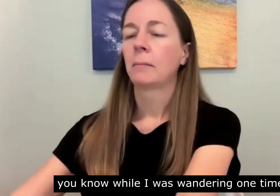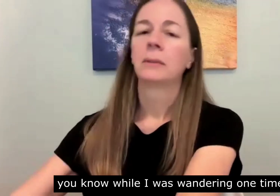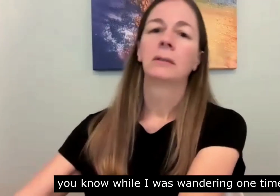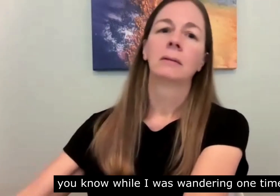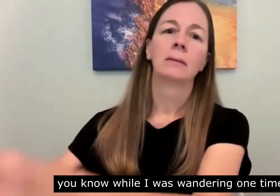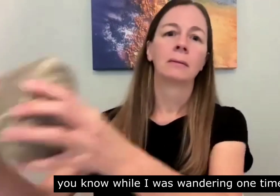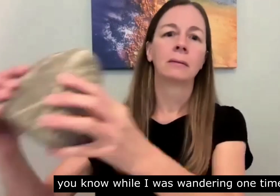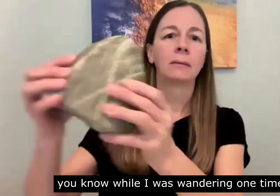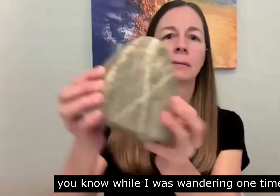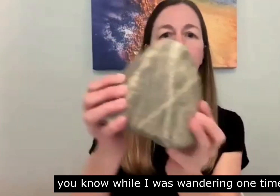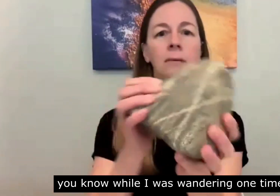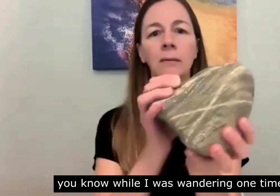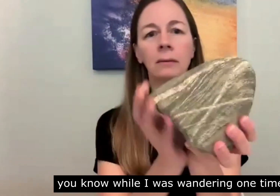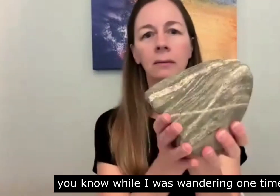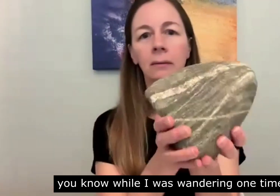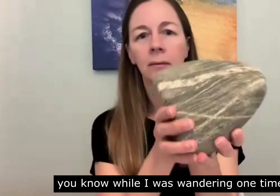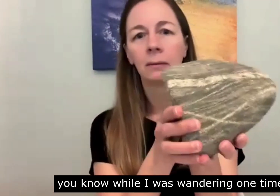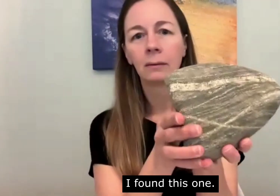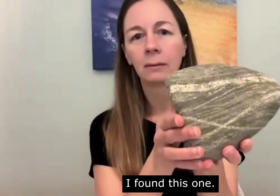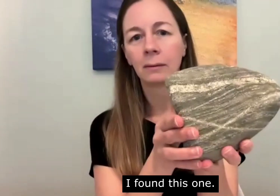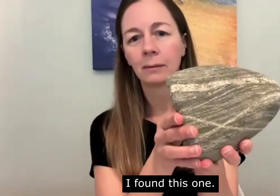while I was wandering one time. I found this one.